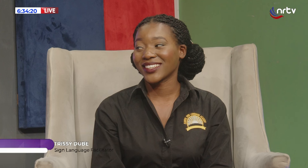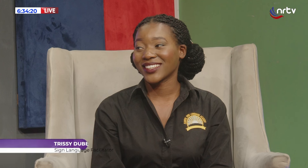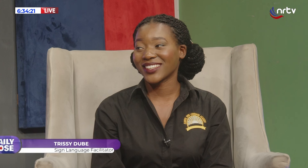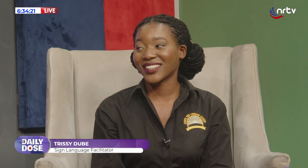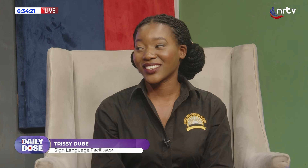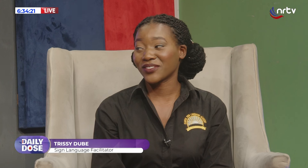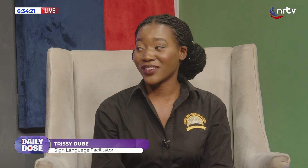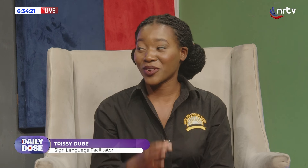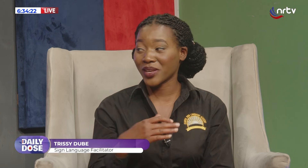Friday.